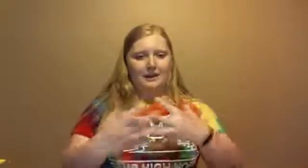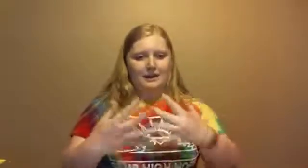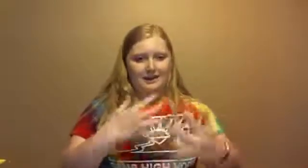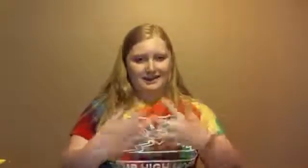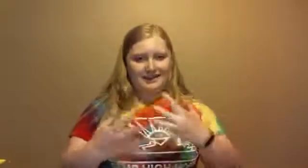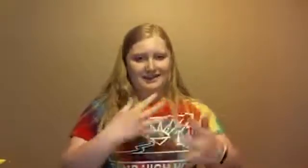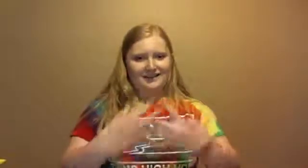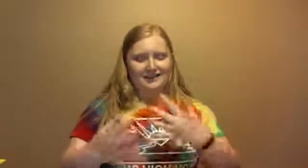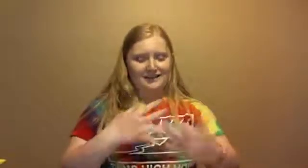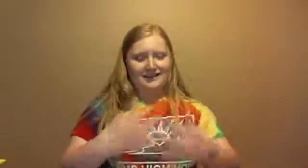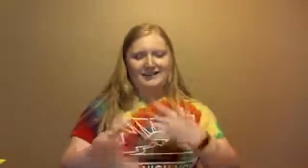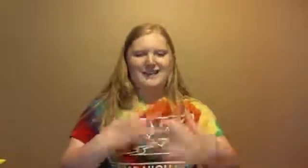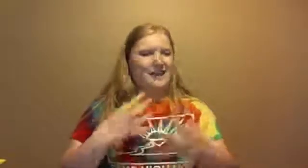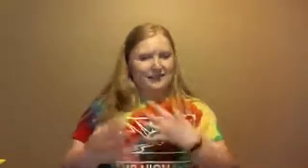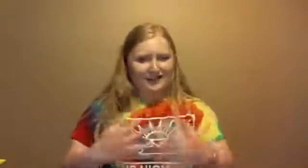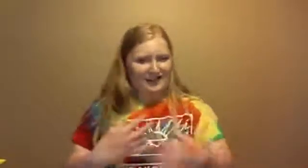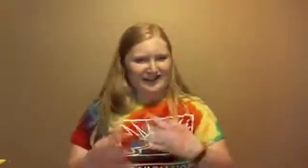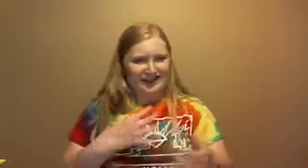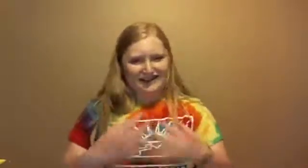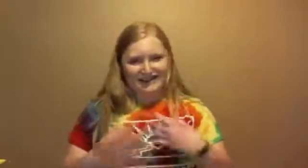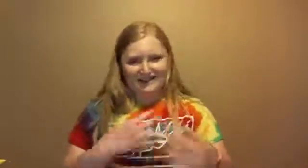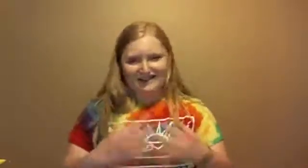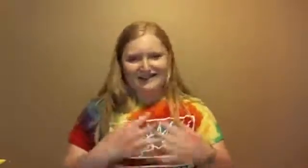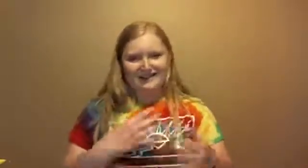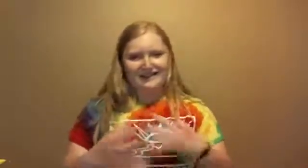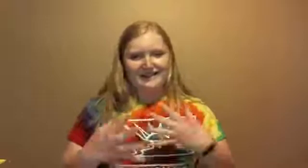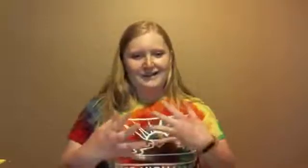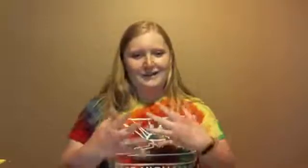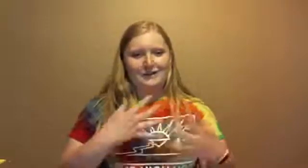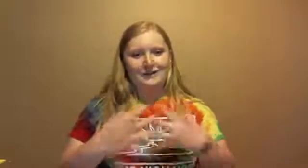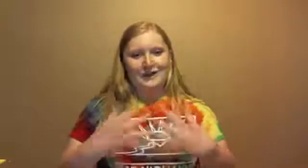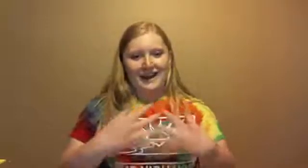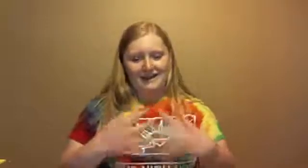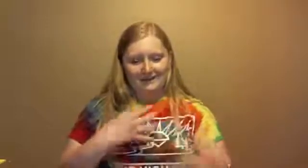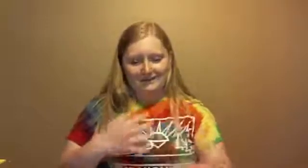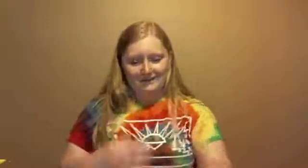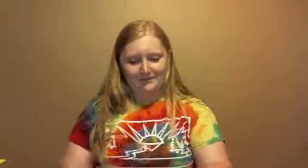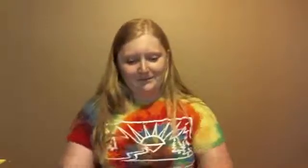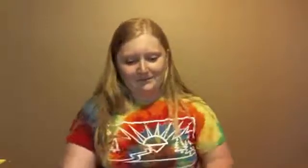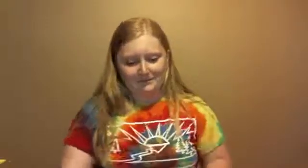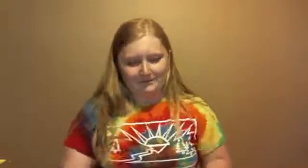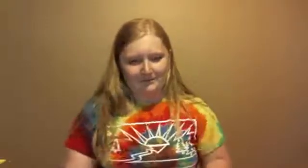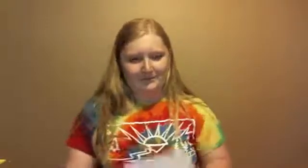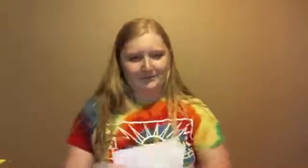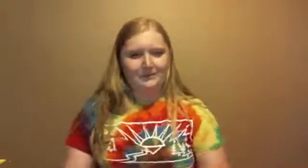this. It's kind of a fun sign. So gray.